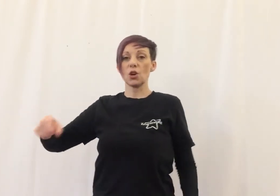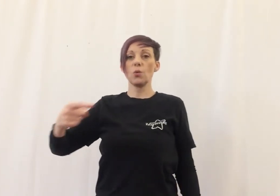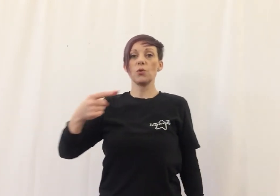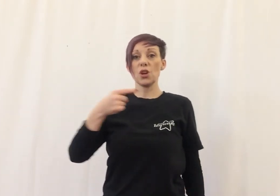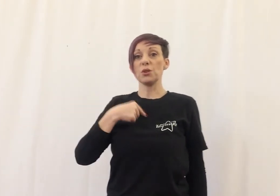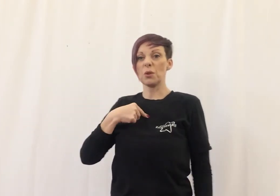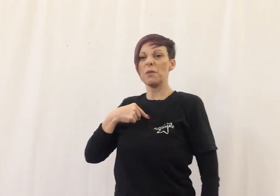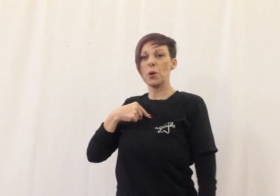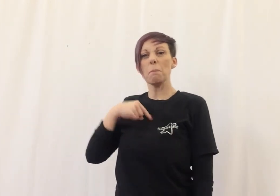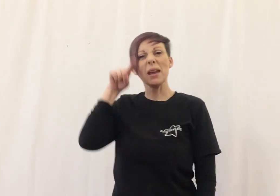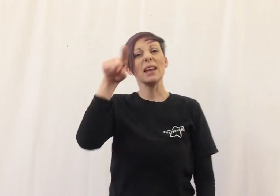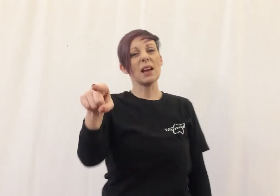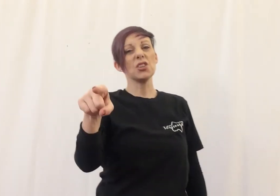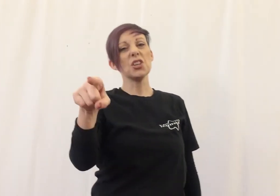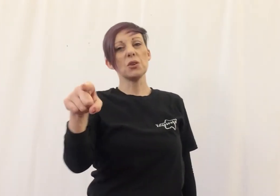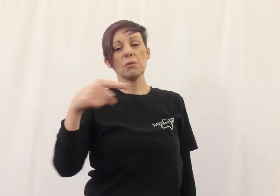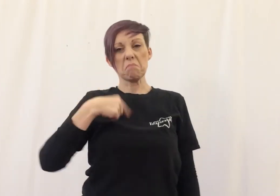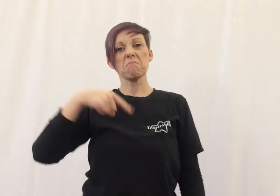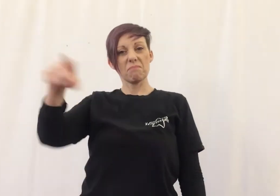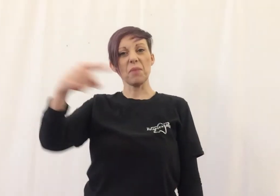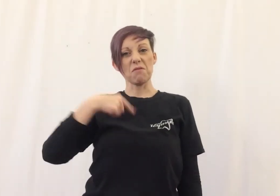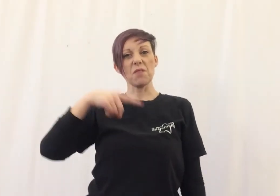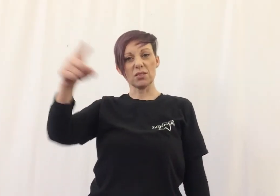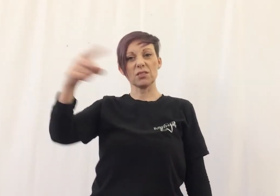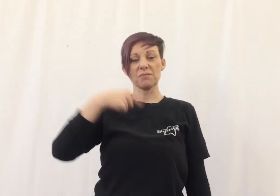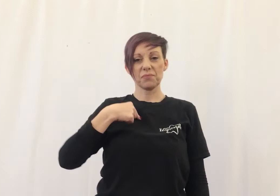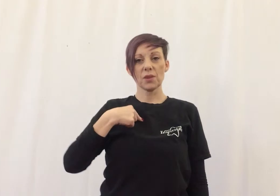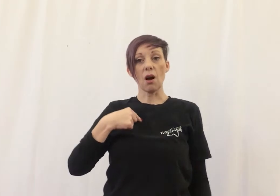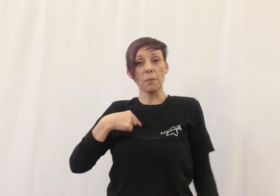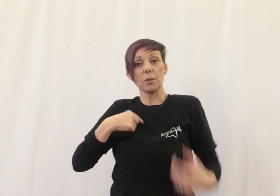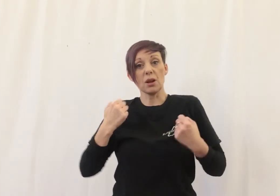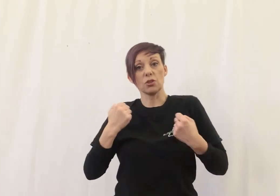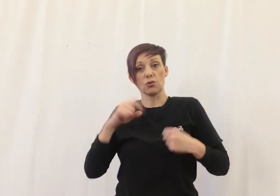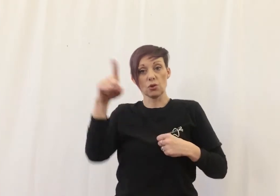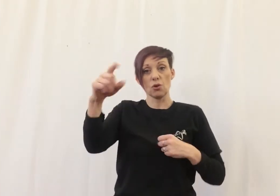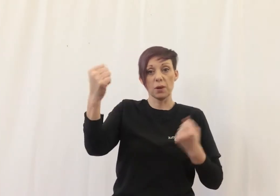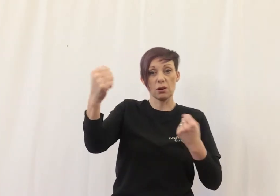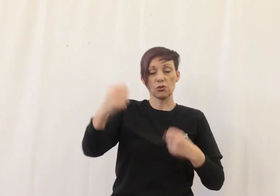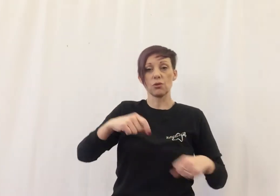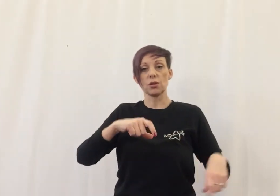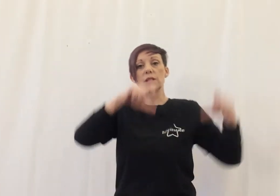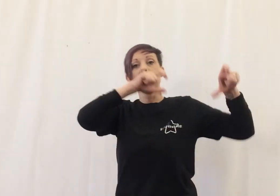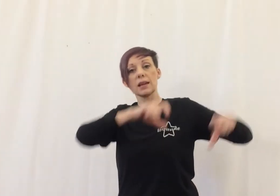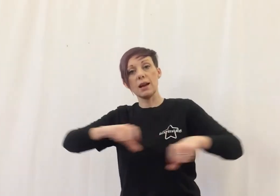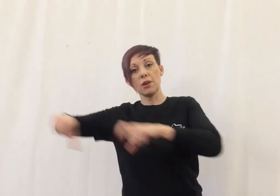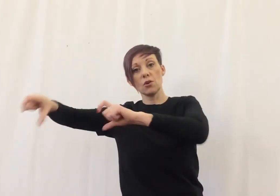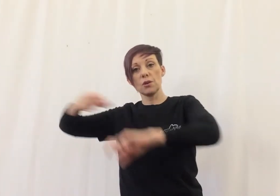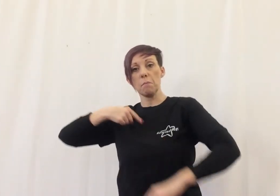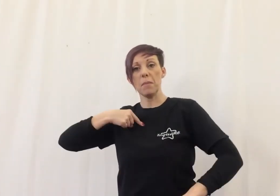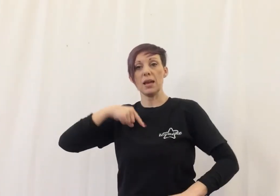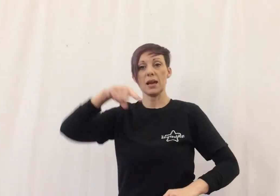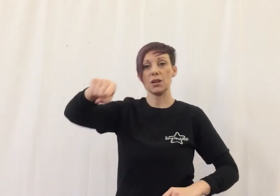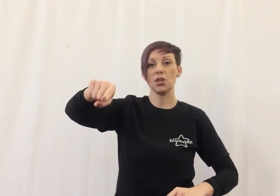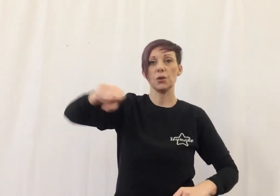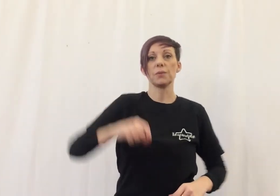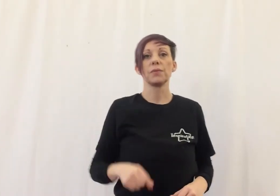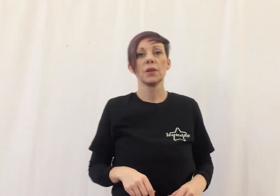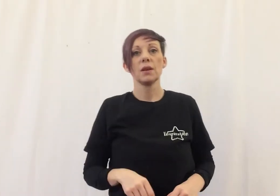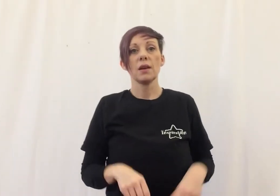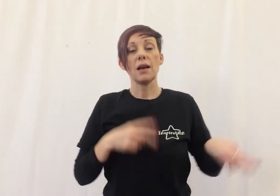will you. So I've put me and you, both of us. I'm going to be going strong, you're going to be going strong. So it's carrying on, me and you. And then